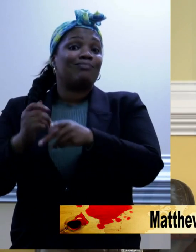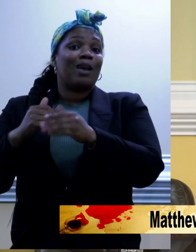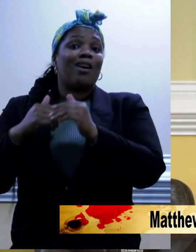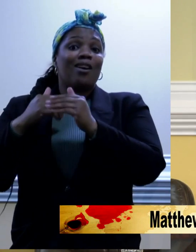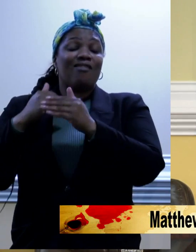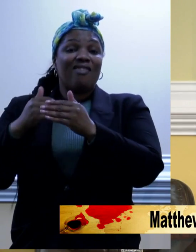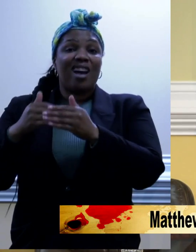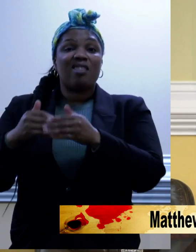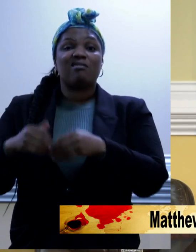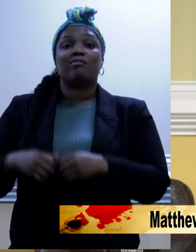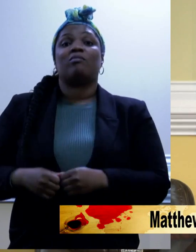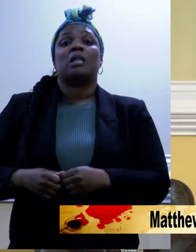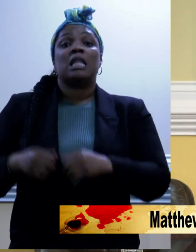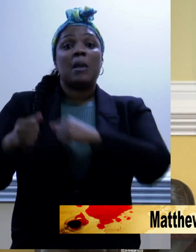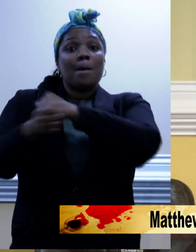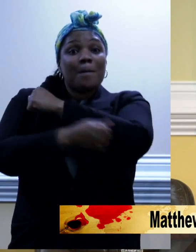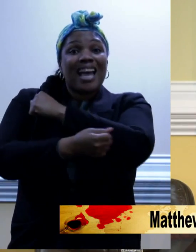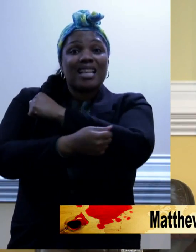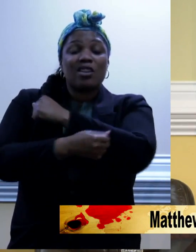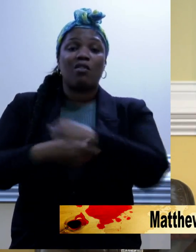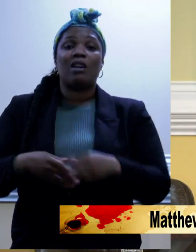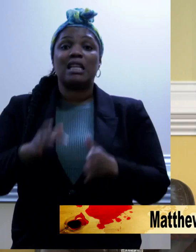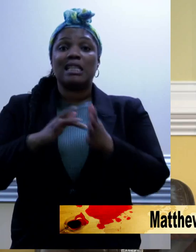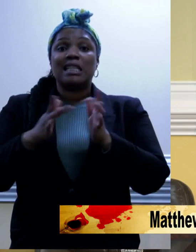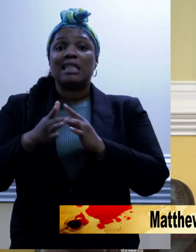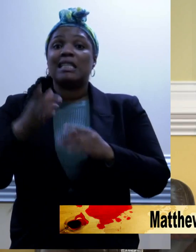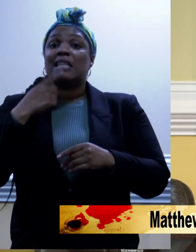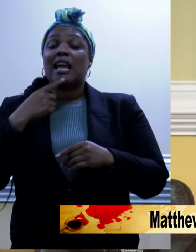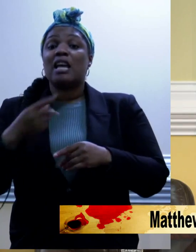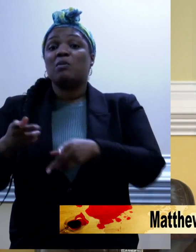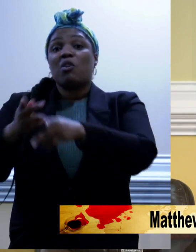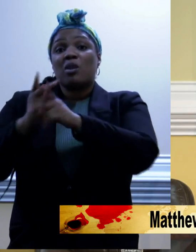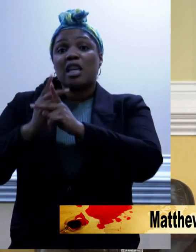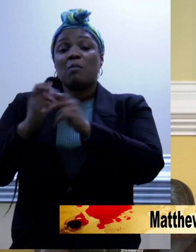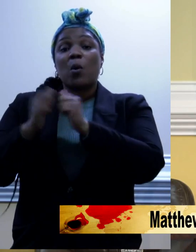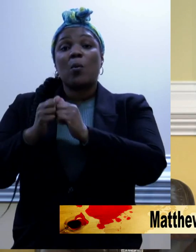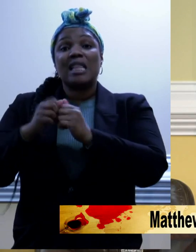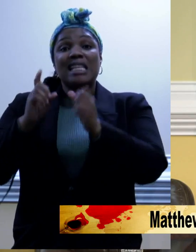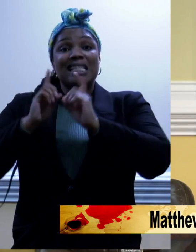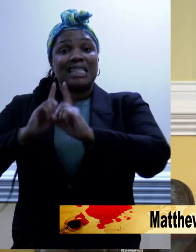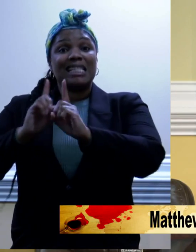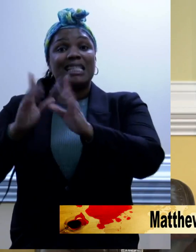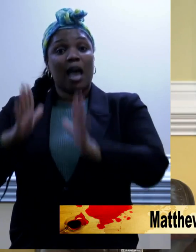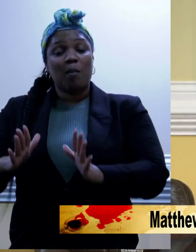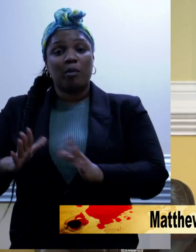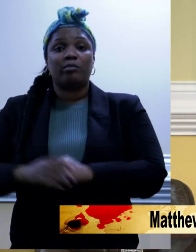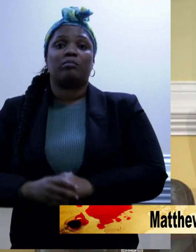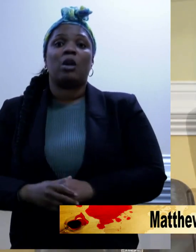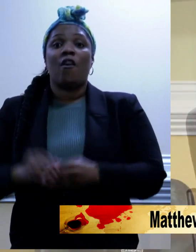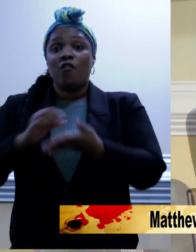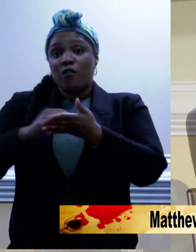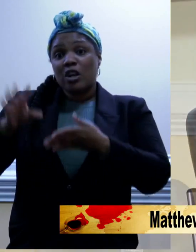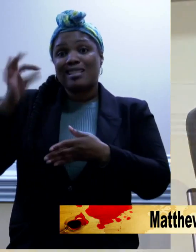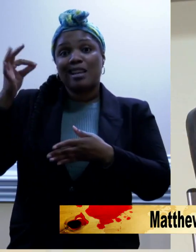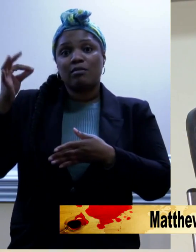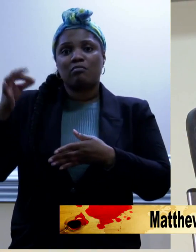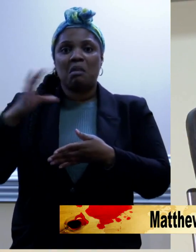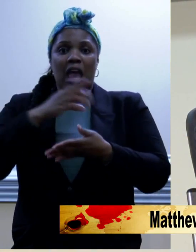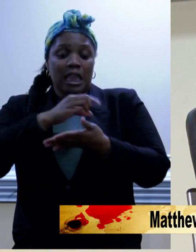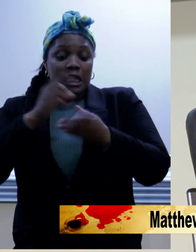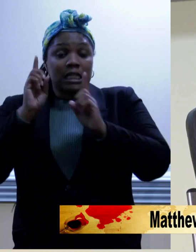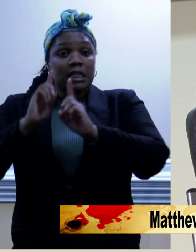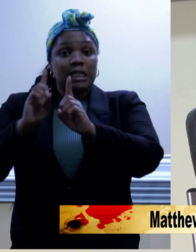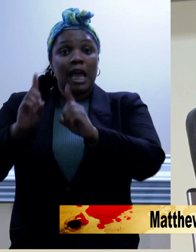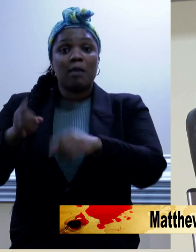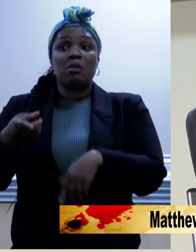at your house with my disciples. What verse was that? We have verse 19. Go ahead and read. And the disciples did as Jesus